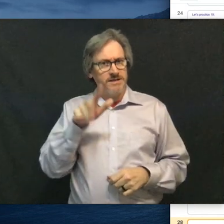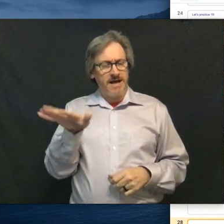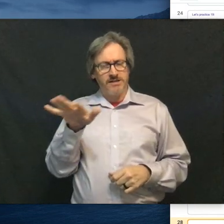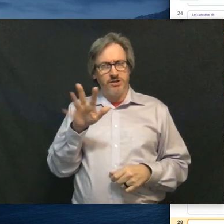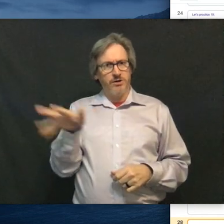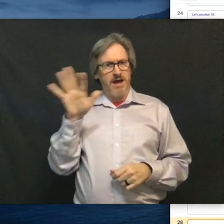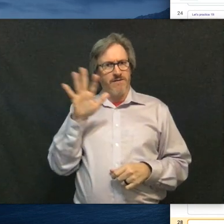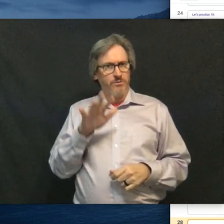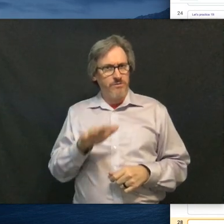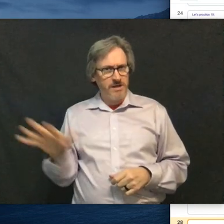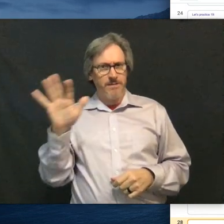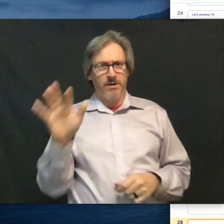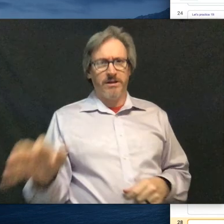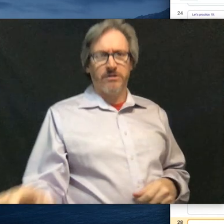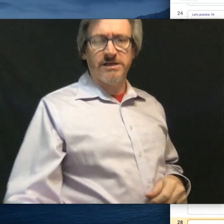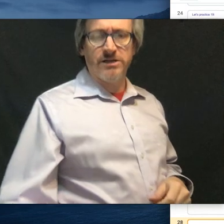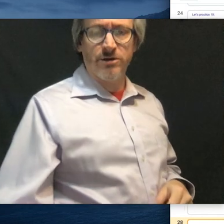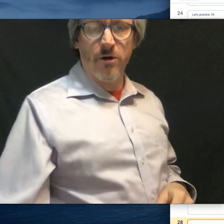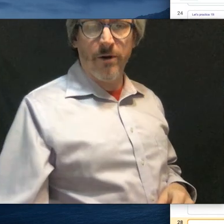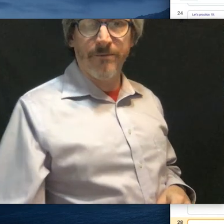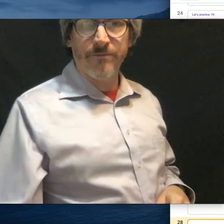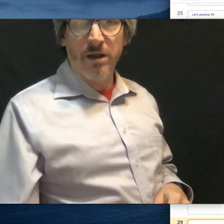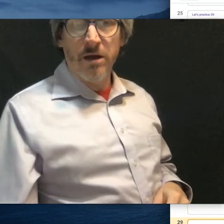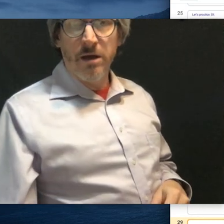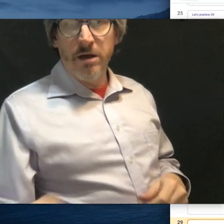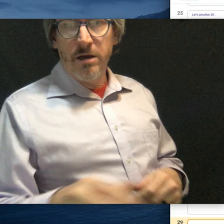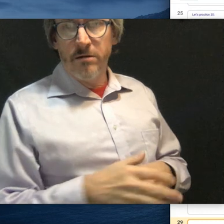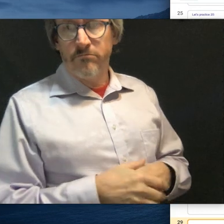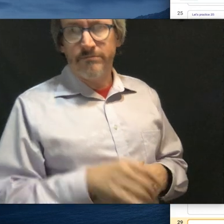confidence in that so you don't have to think about letters as you're going.